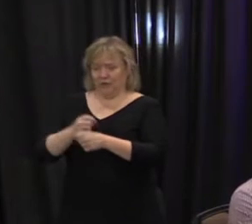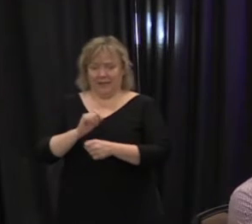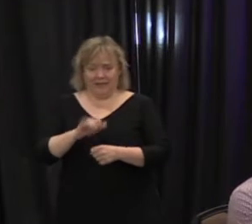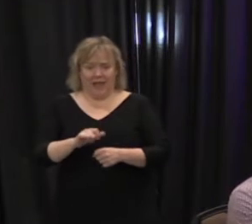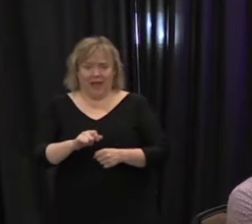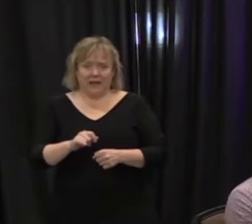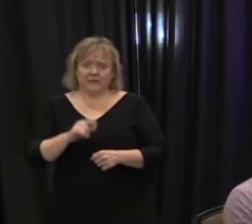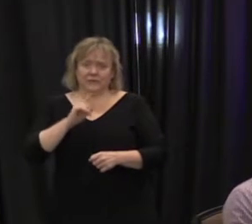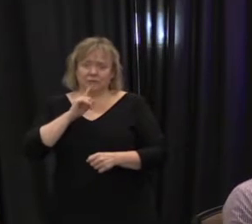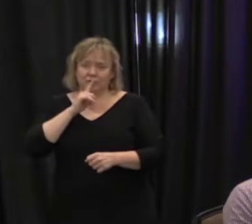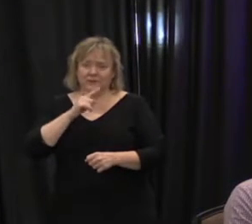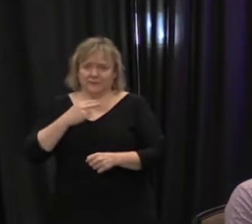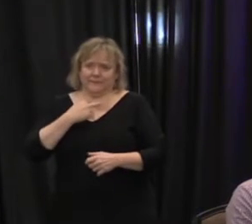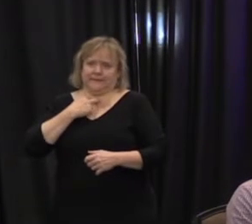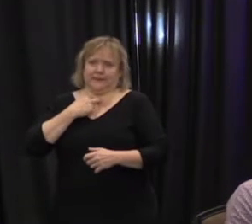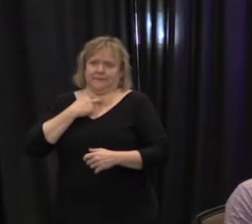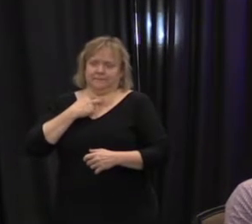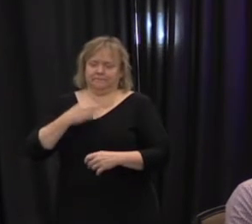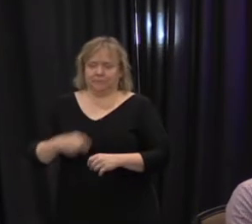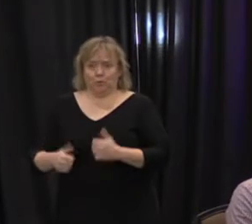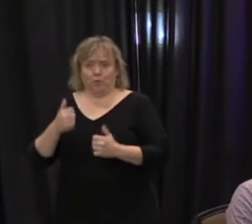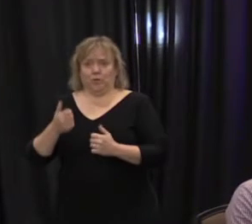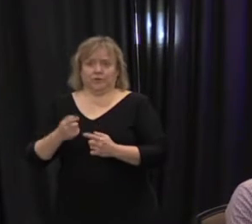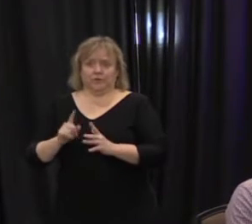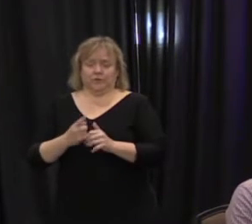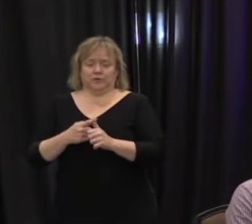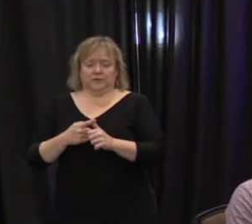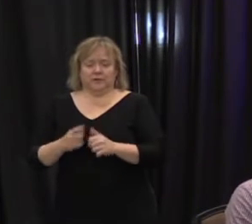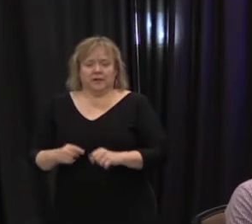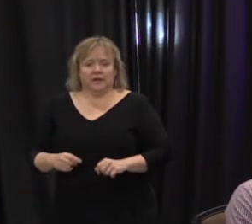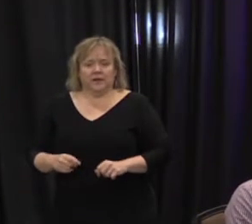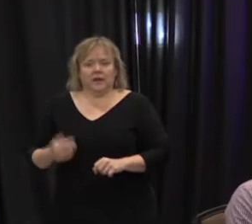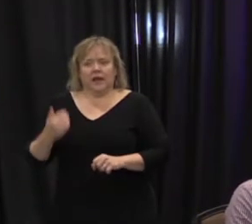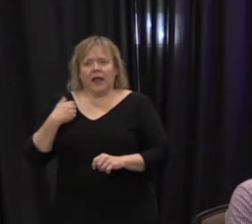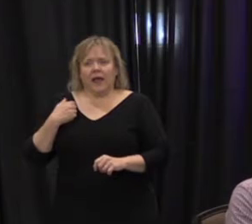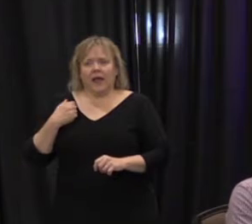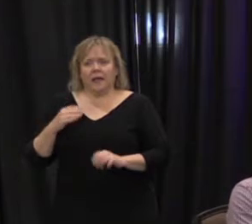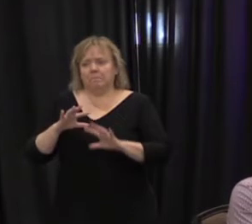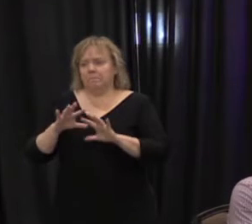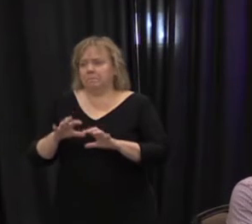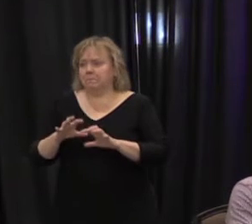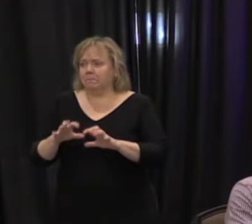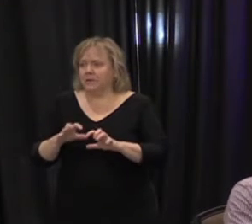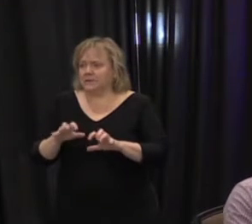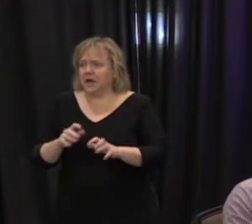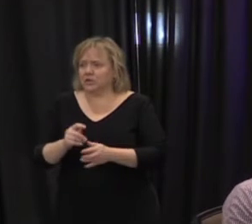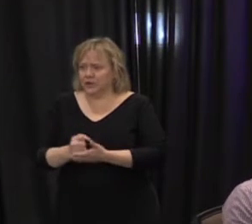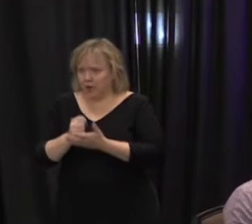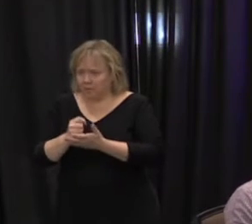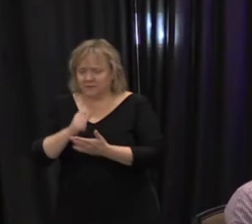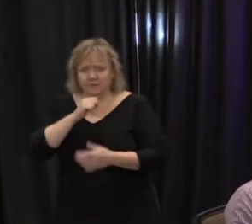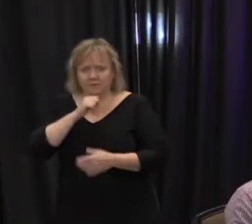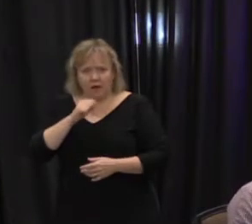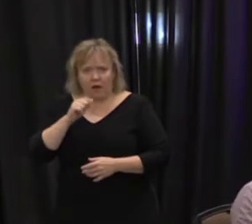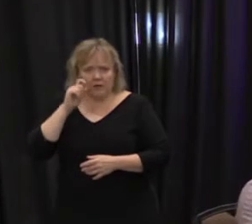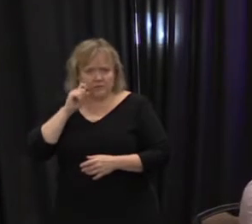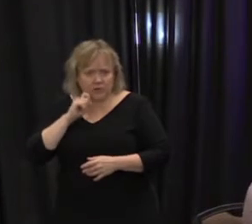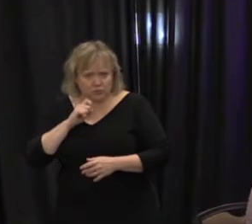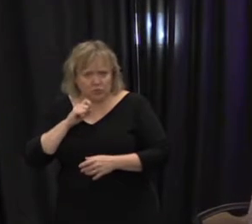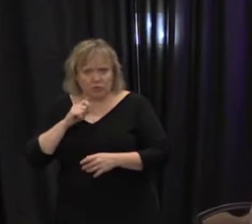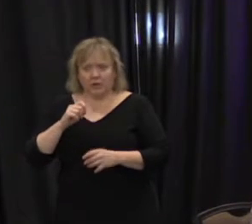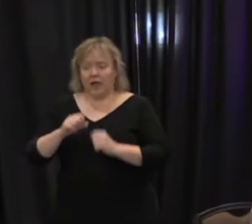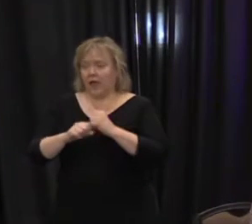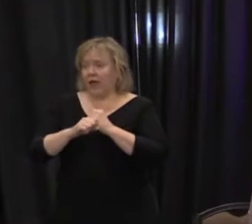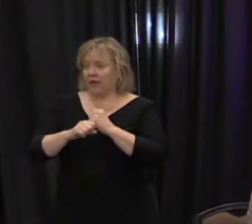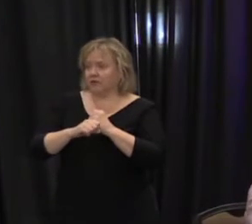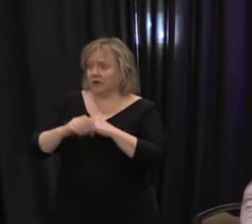therapist who was doing non-sexual massage therapy, advertised on Craigslist, had a nice business that is